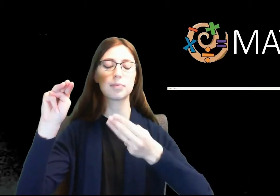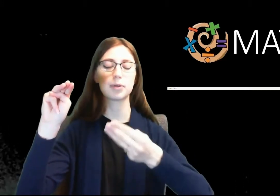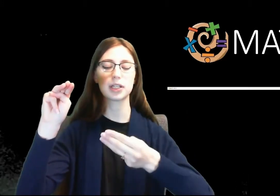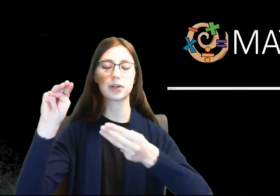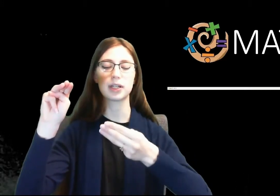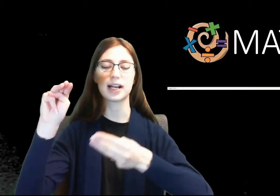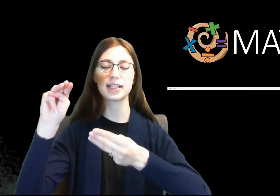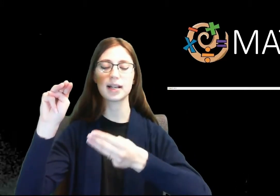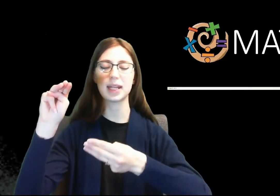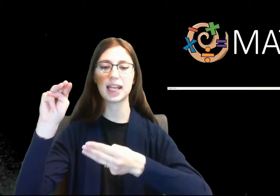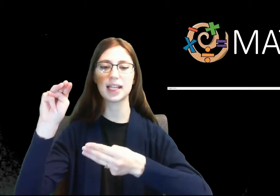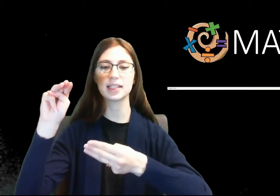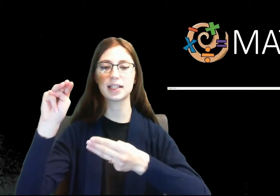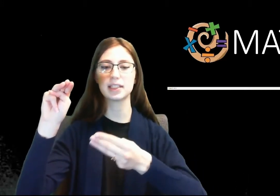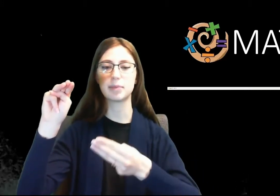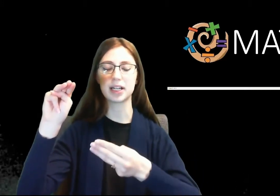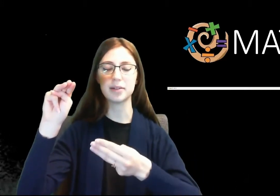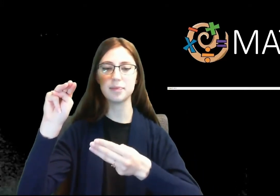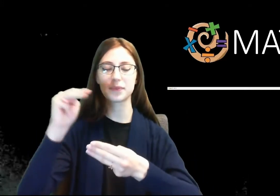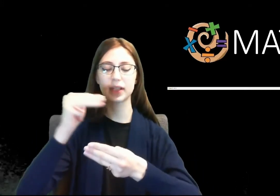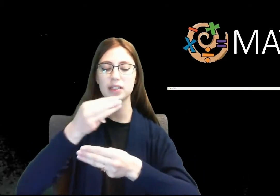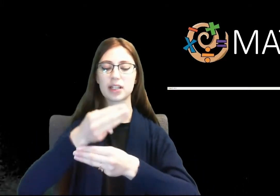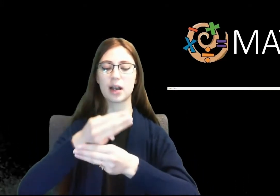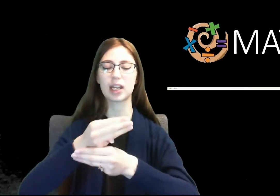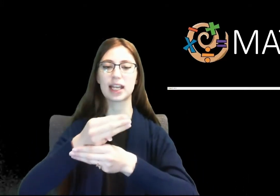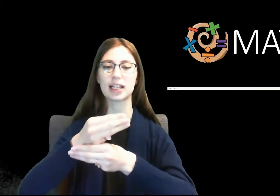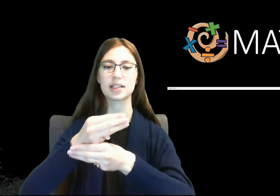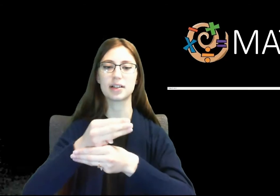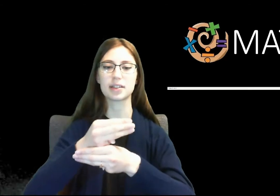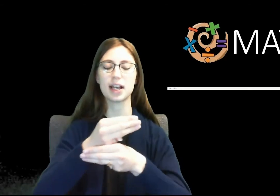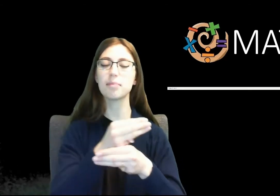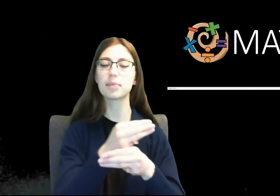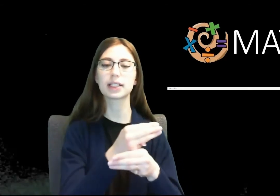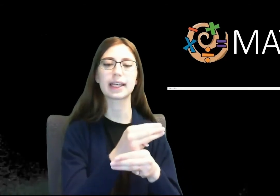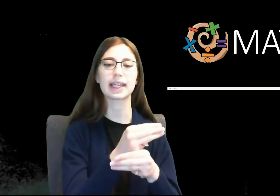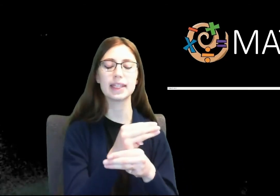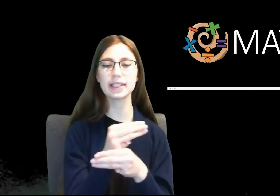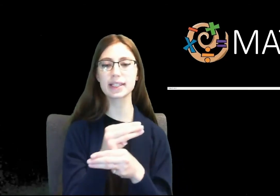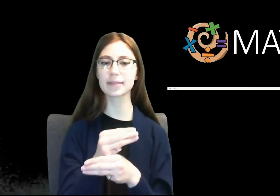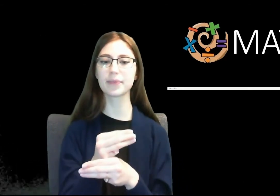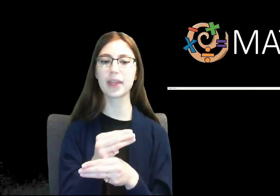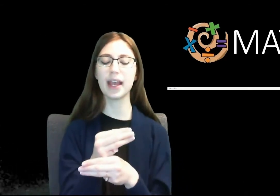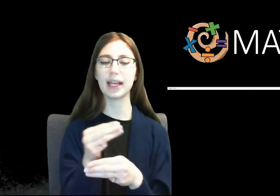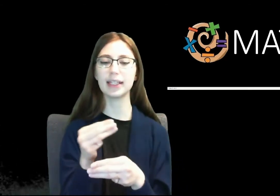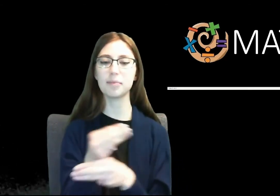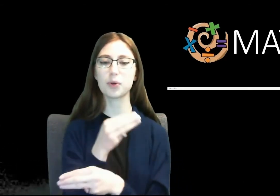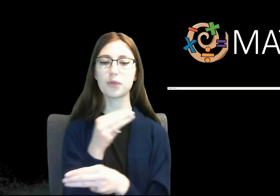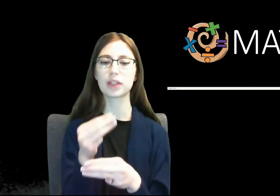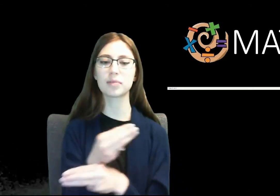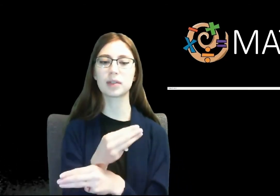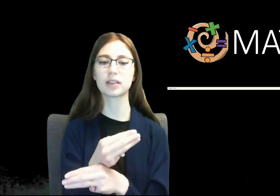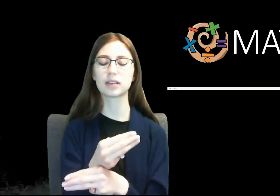put your non-dominant hand on the bottom and your dominant hand on top like this, and then move them,